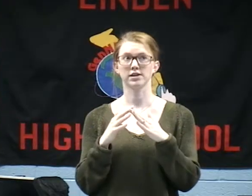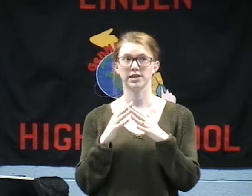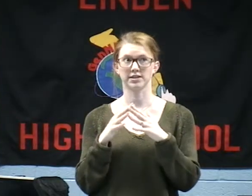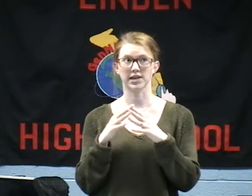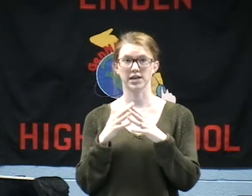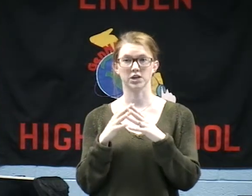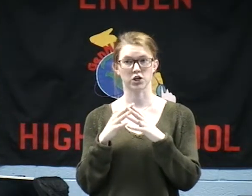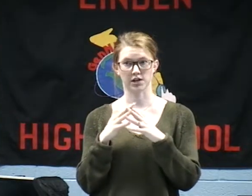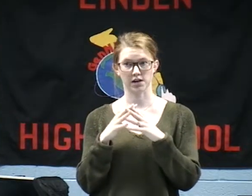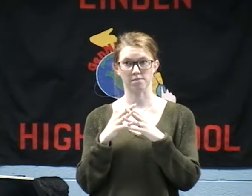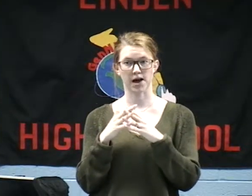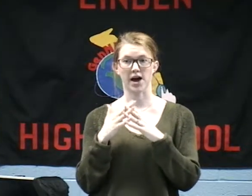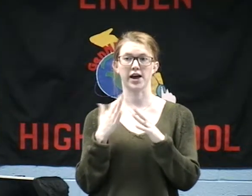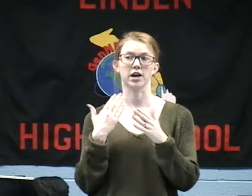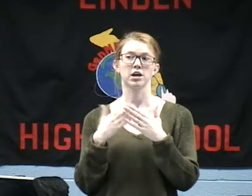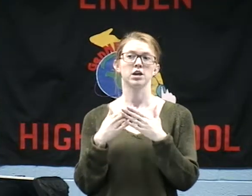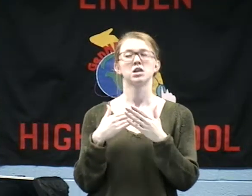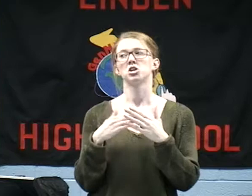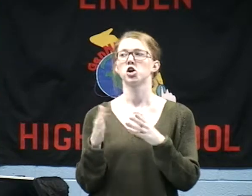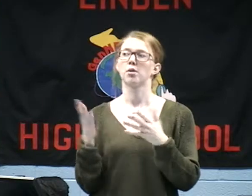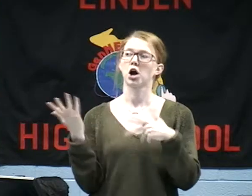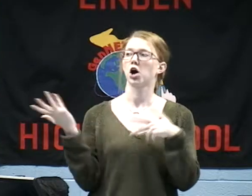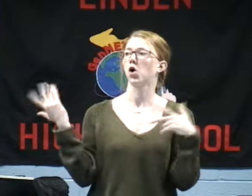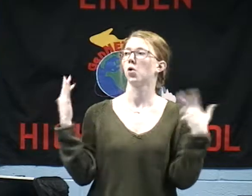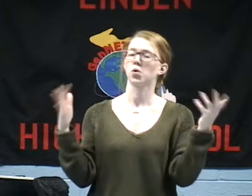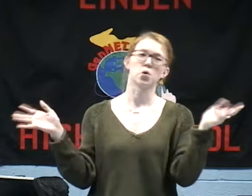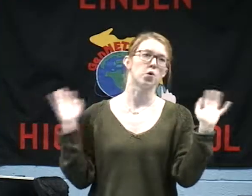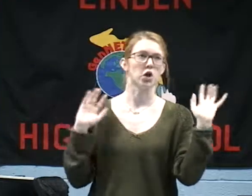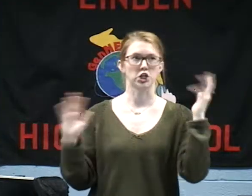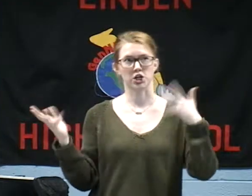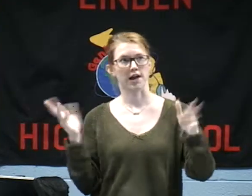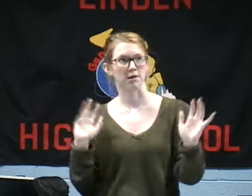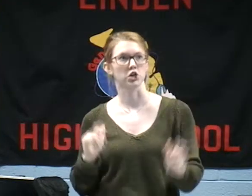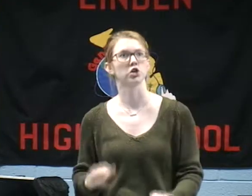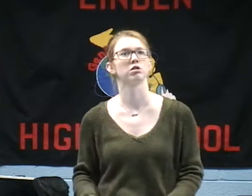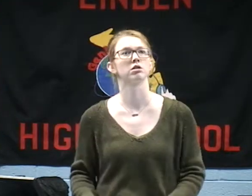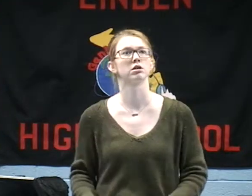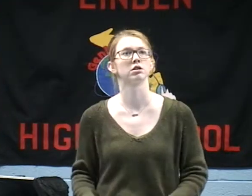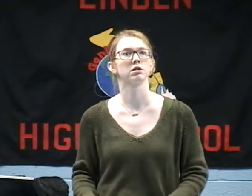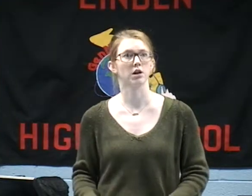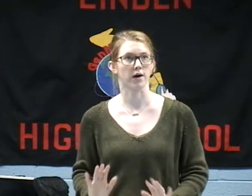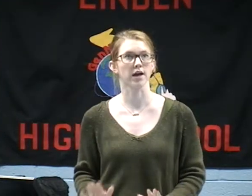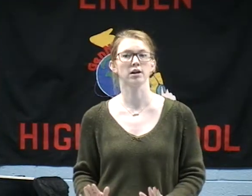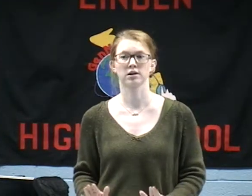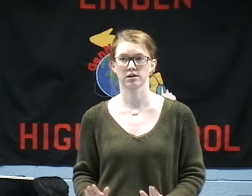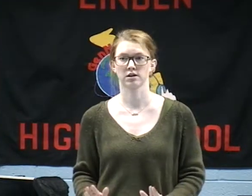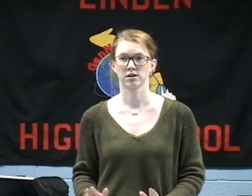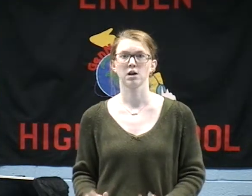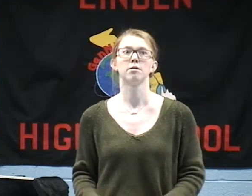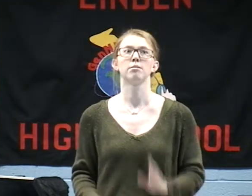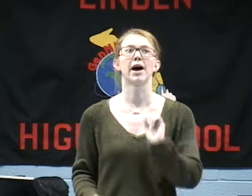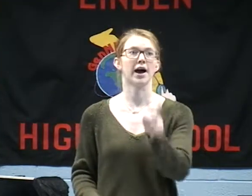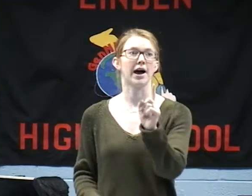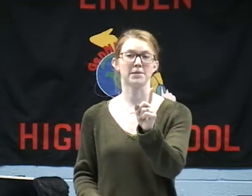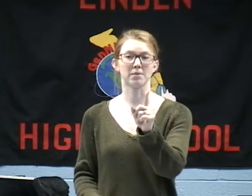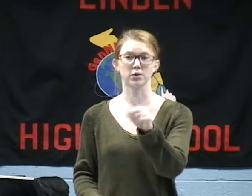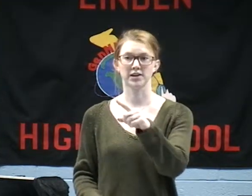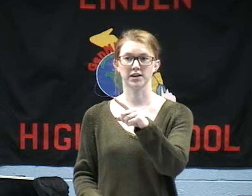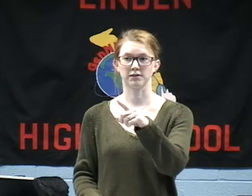to see it turned in by tomorrow lunchtime ish. Okay? But I'm not posting it for